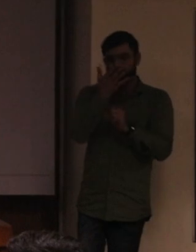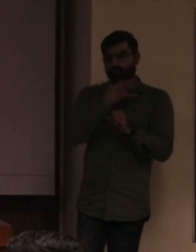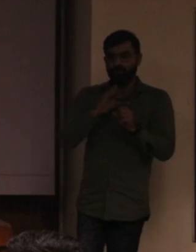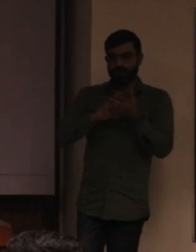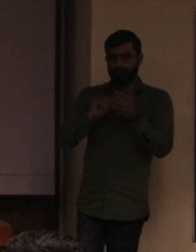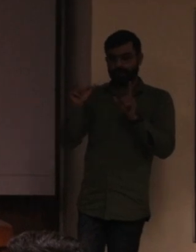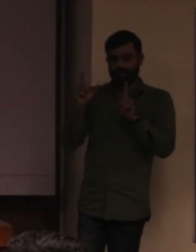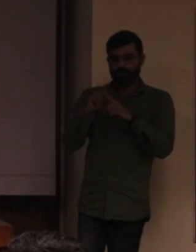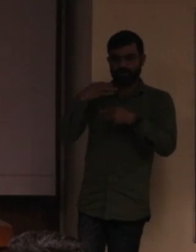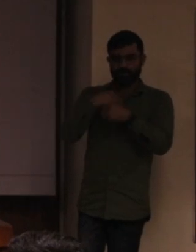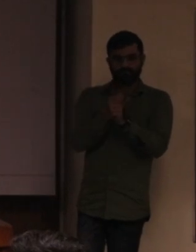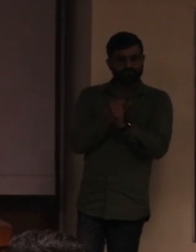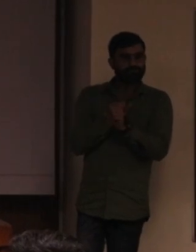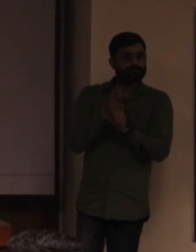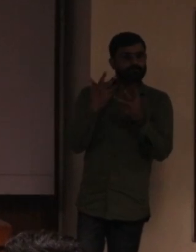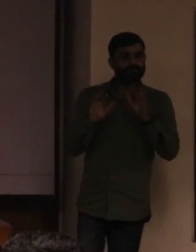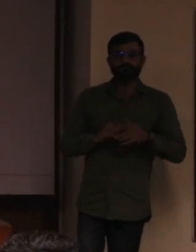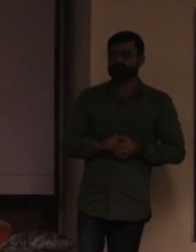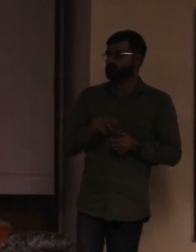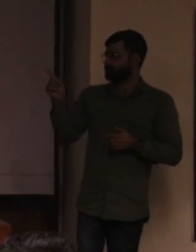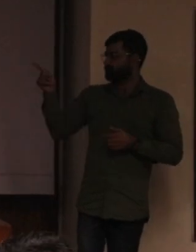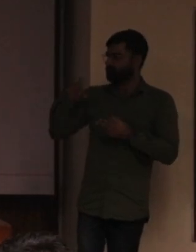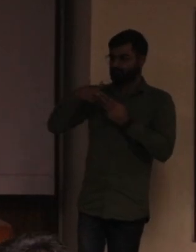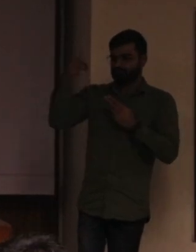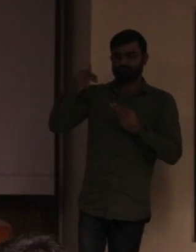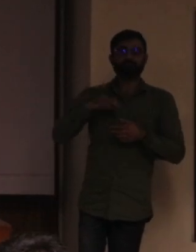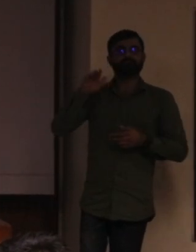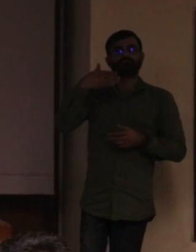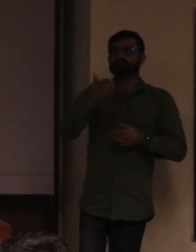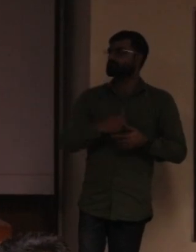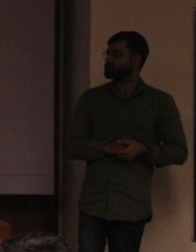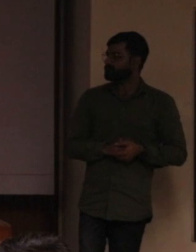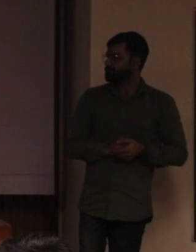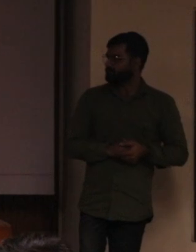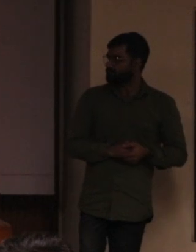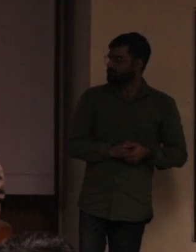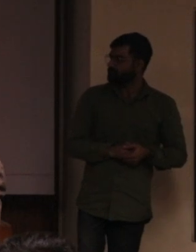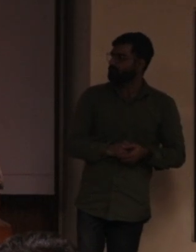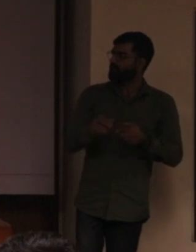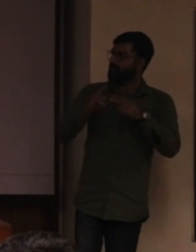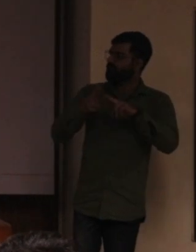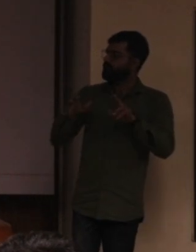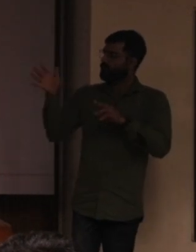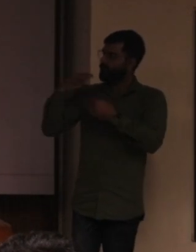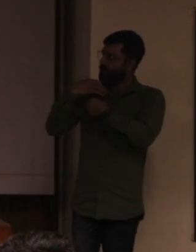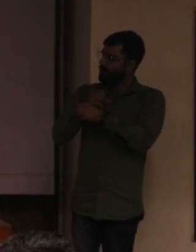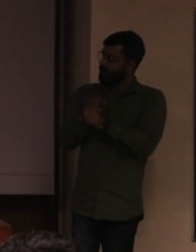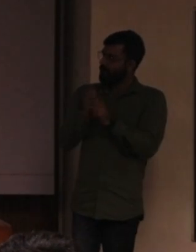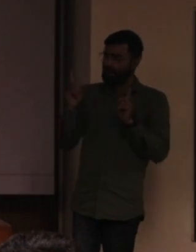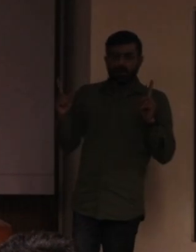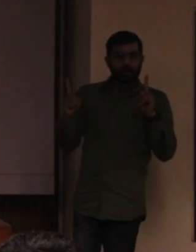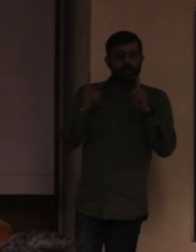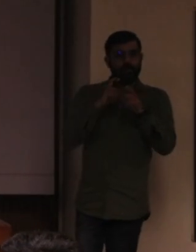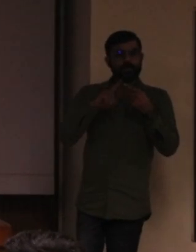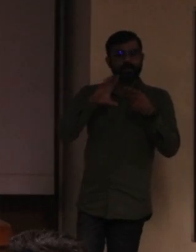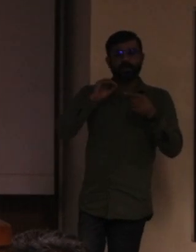MLD sewerage has been treated for restoring this wetland. Next please. And finally, we have created a complex